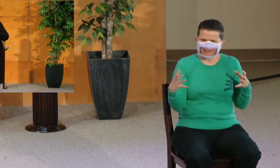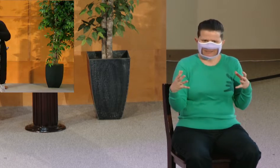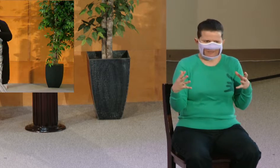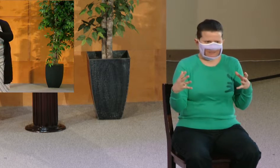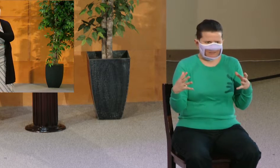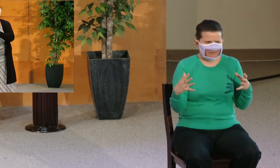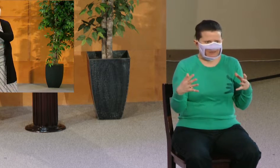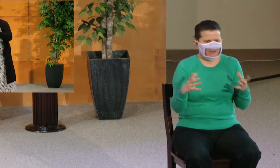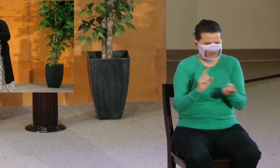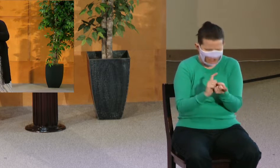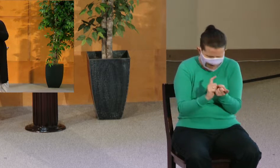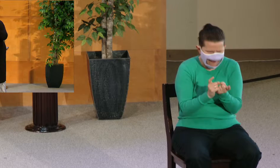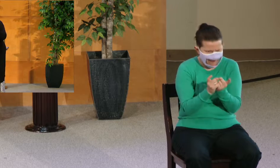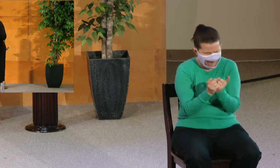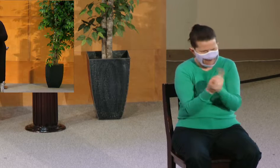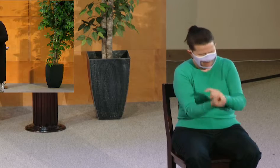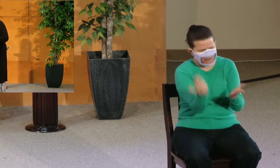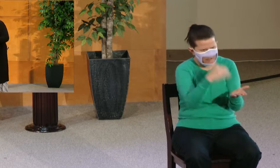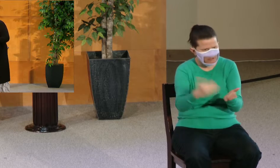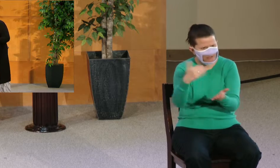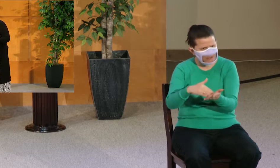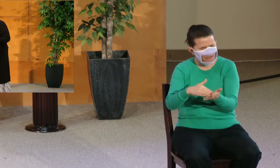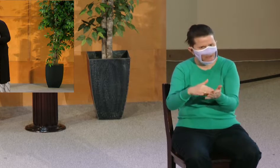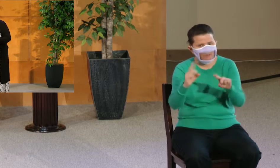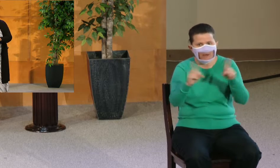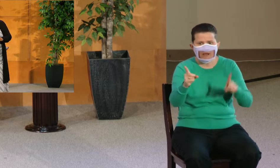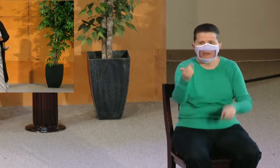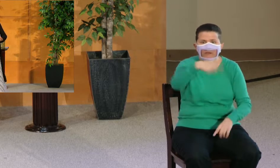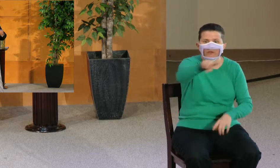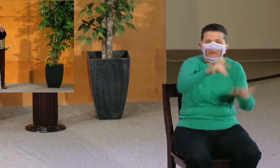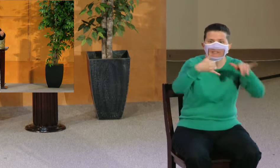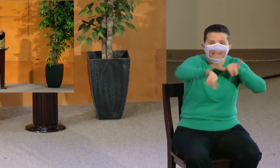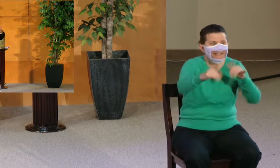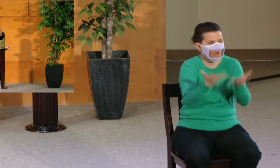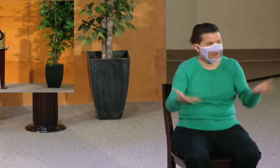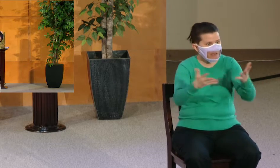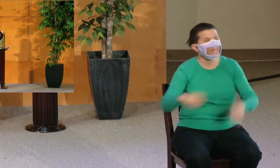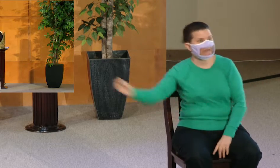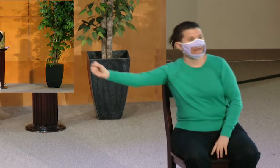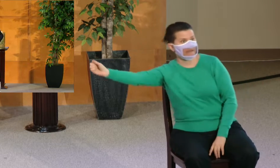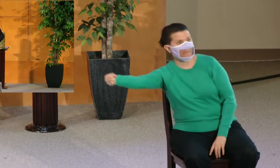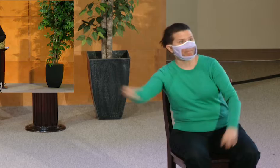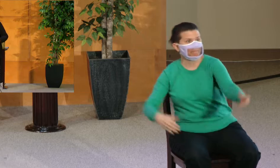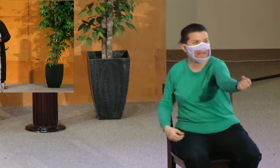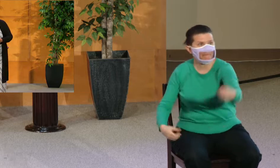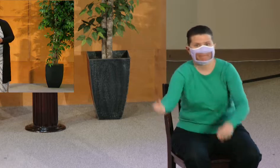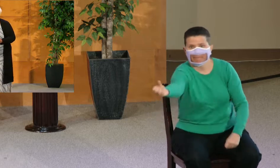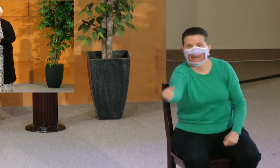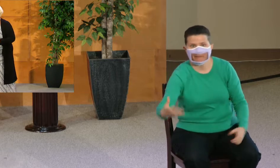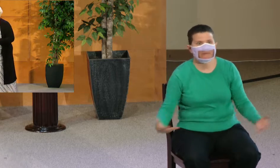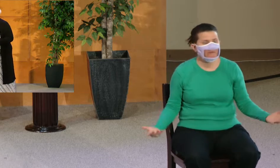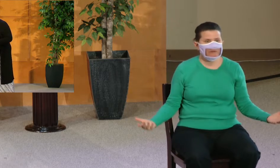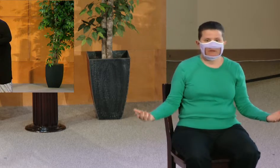change. And you're still here. Hear that. And you're still here.